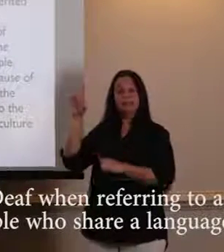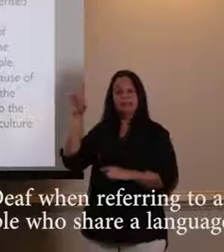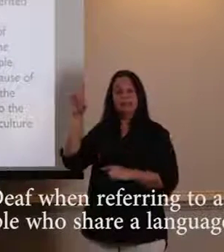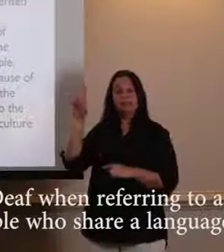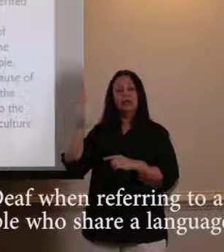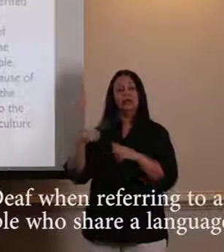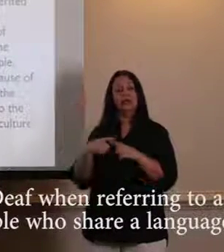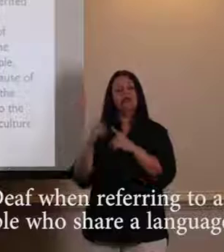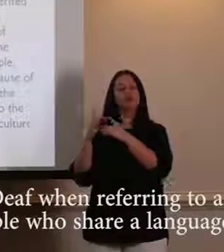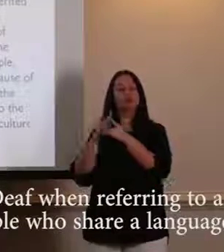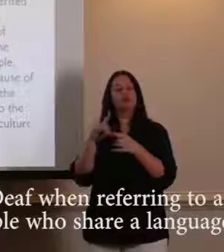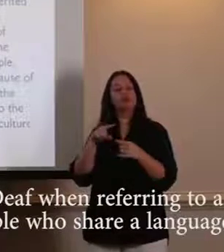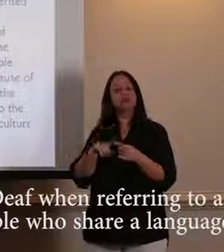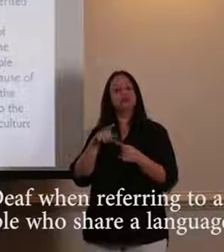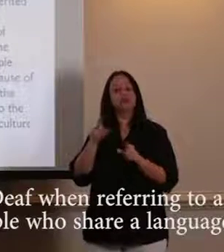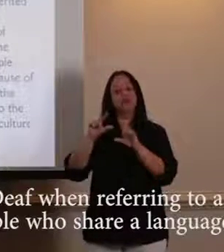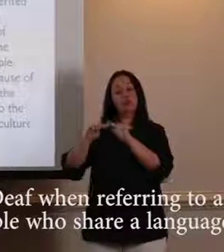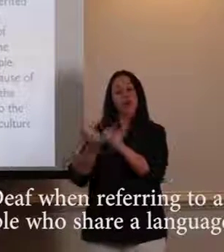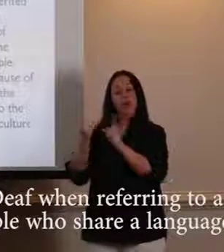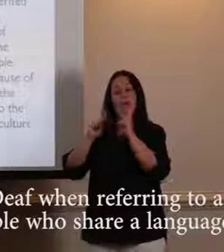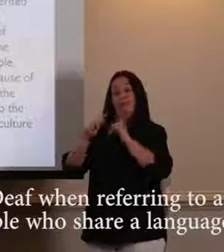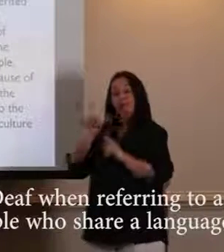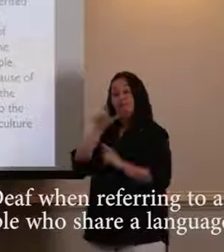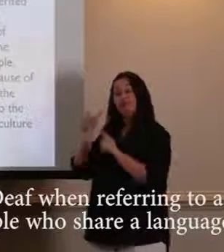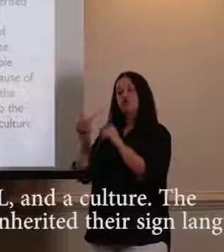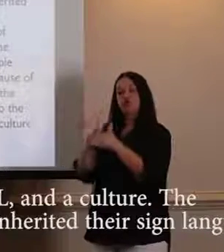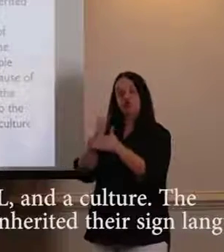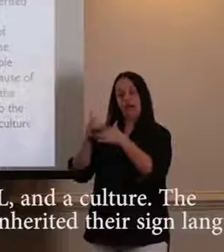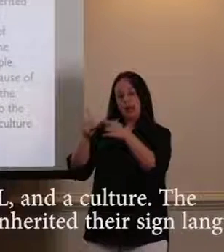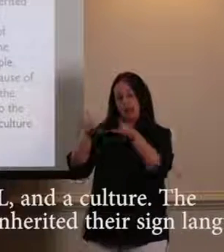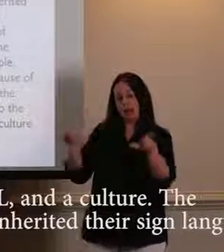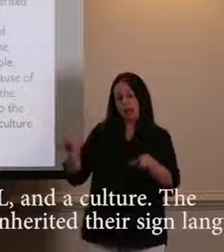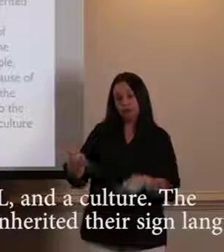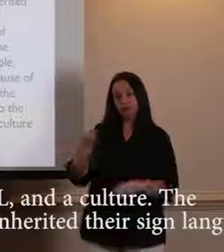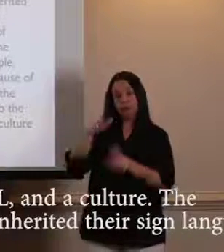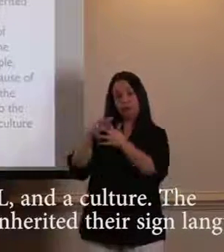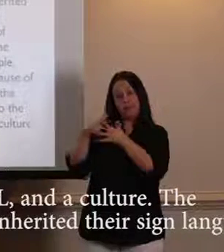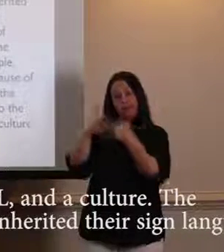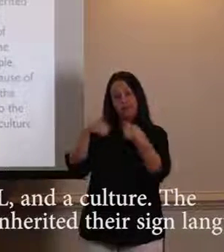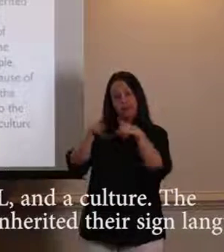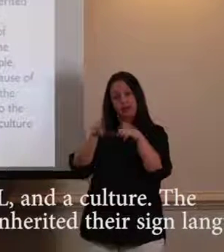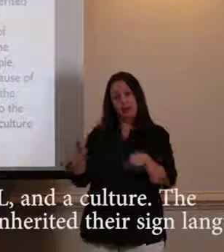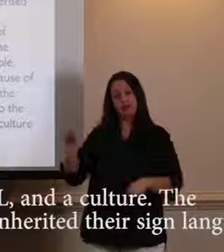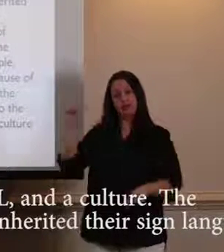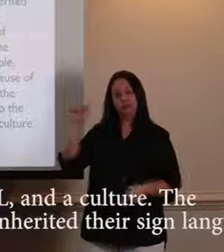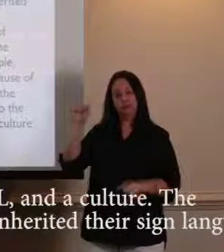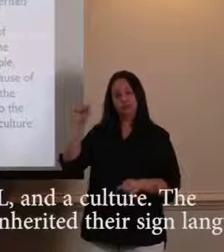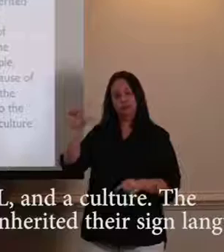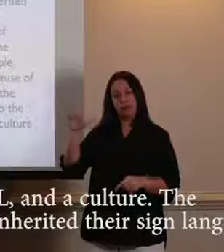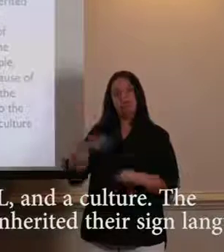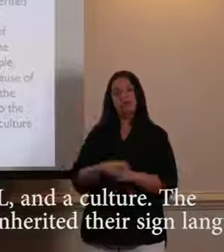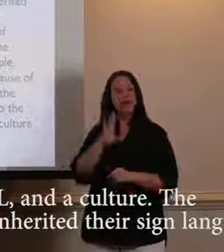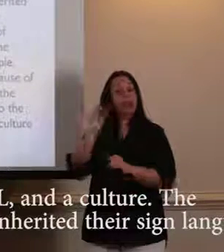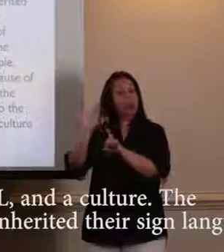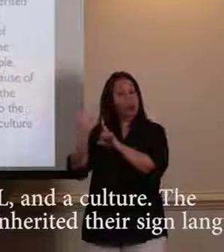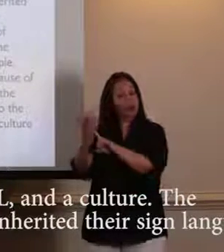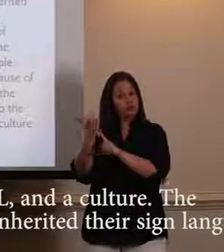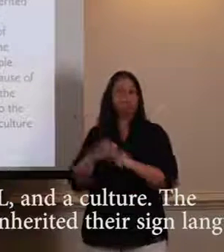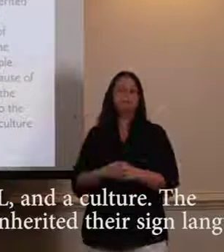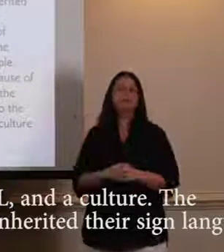to a particular group of deaf people who share a language, American Sign Language, ASL, and a culture. The members